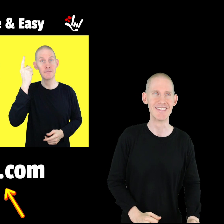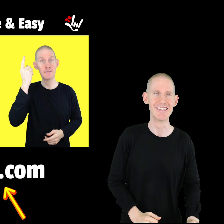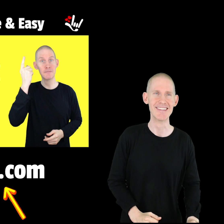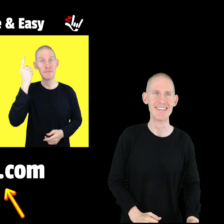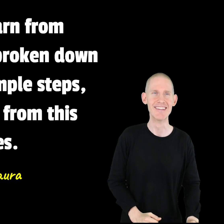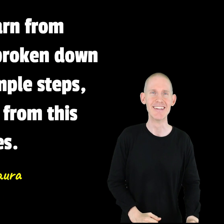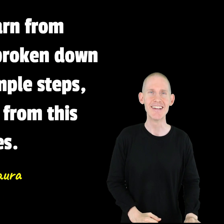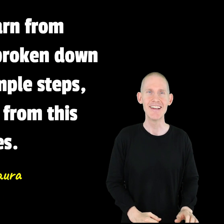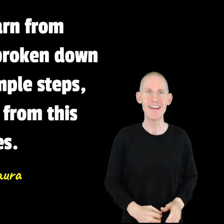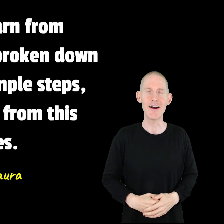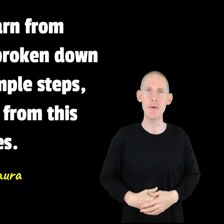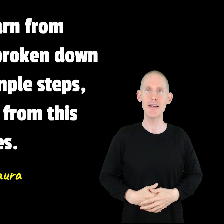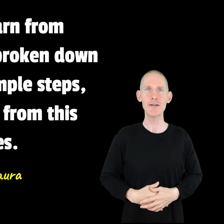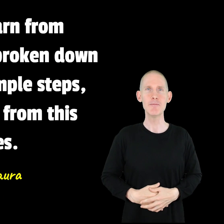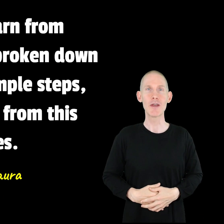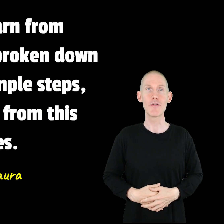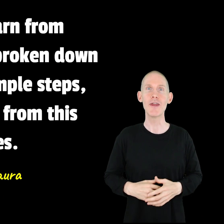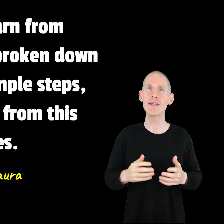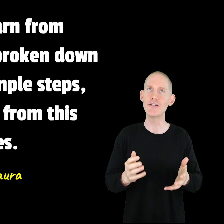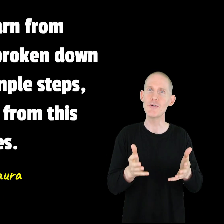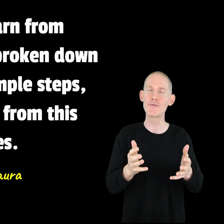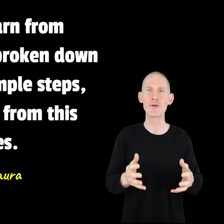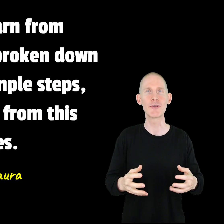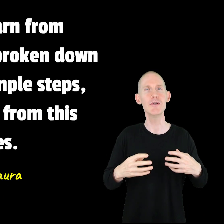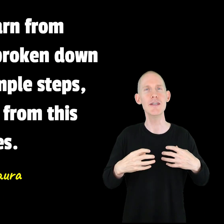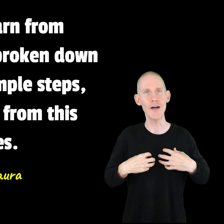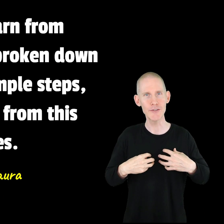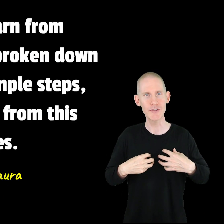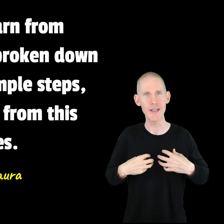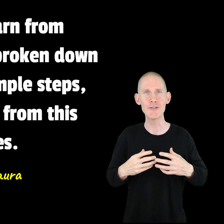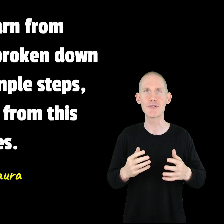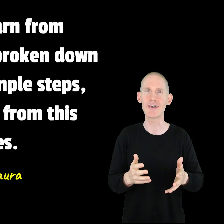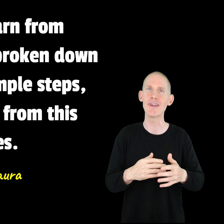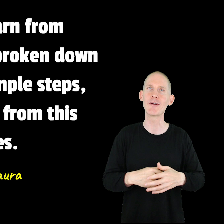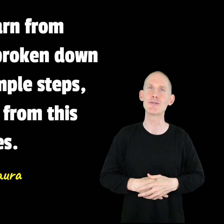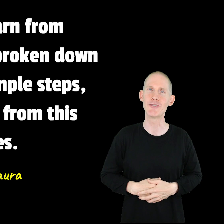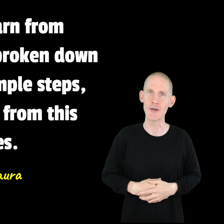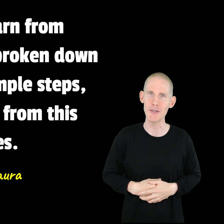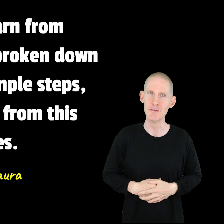Amanda, thank you for including us in your sign language journey.